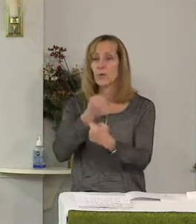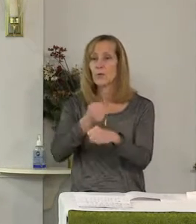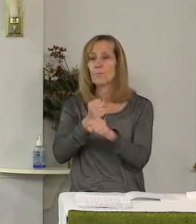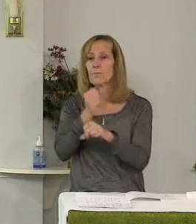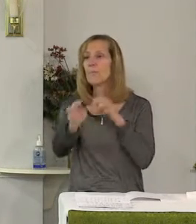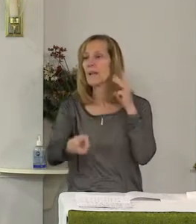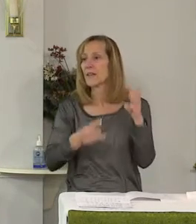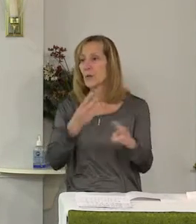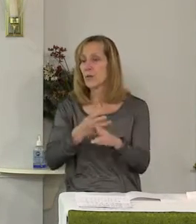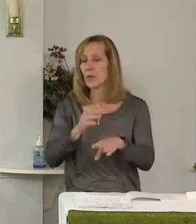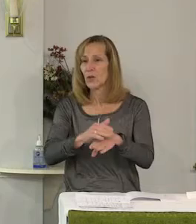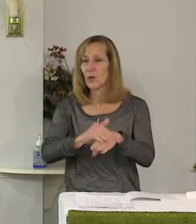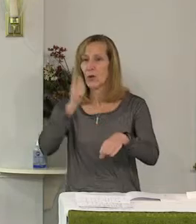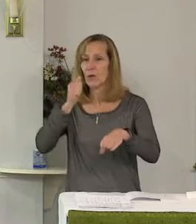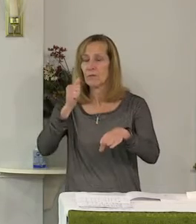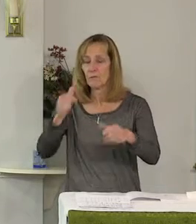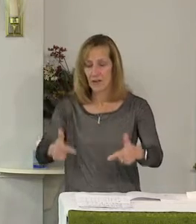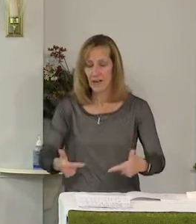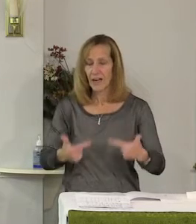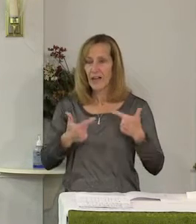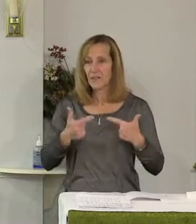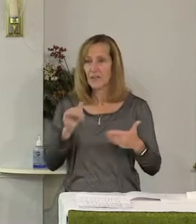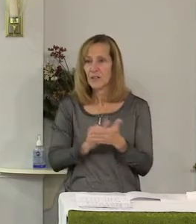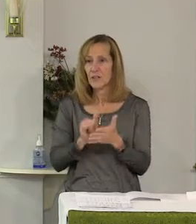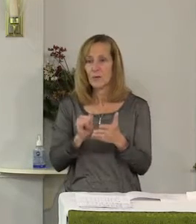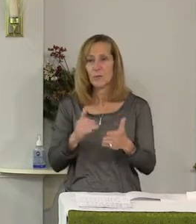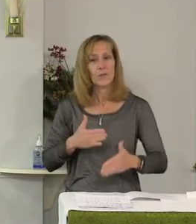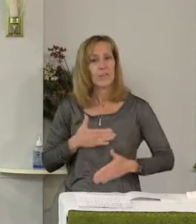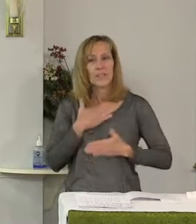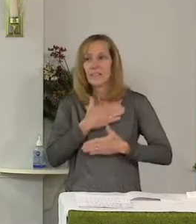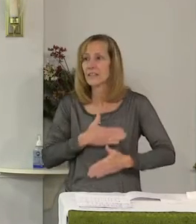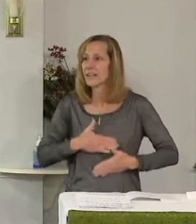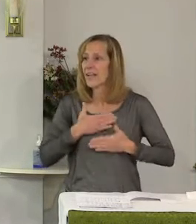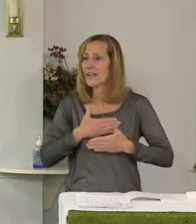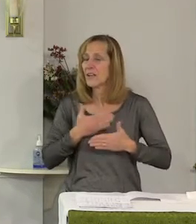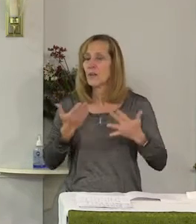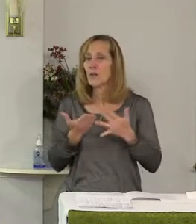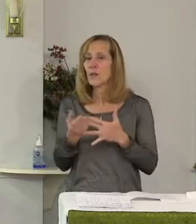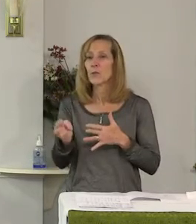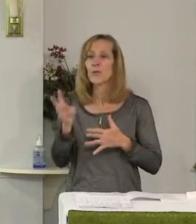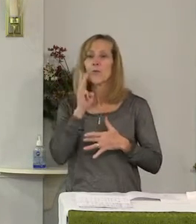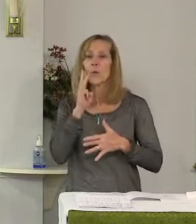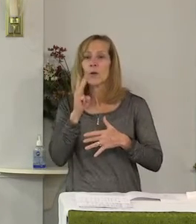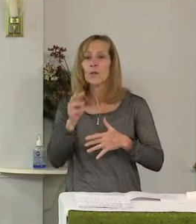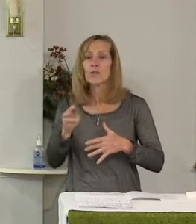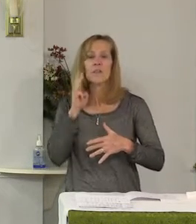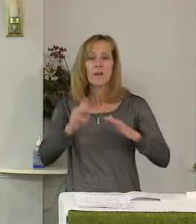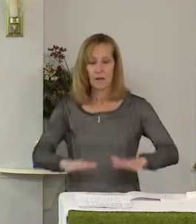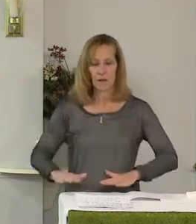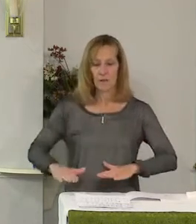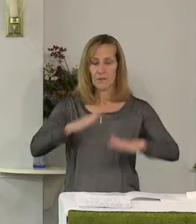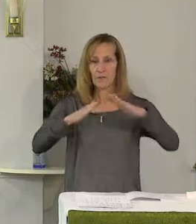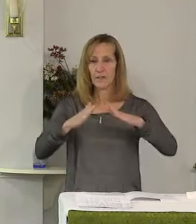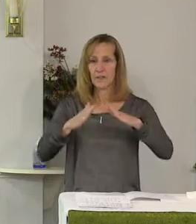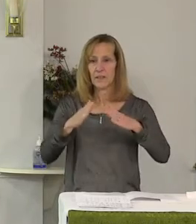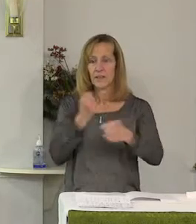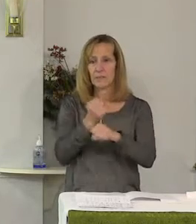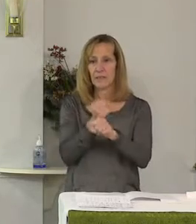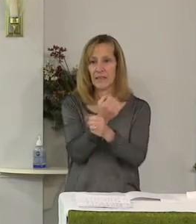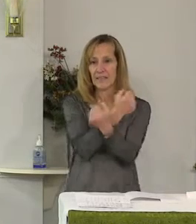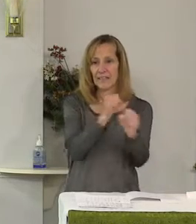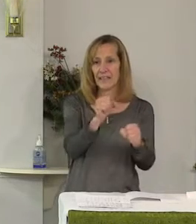world, calling forth life in which you took delight. Through the waters of the flood you delivered Noah and his